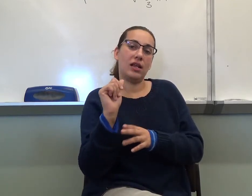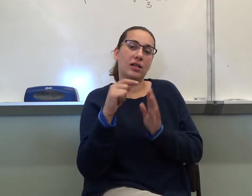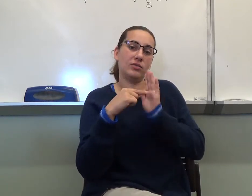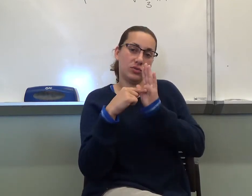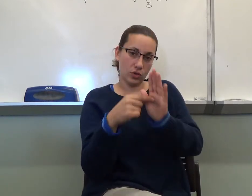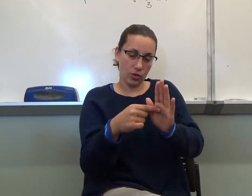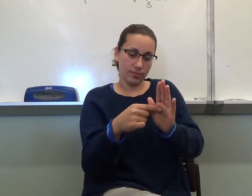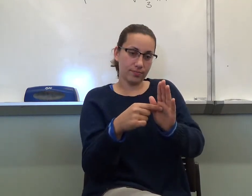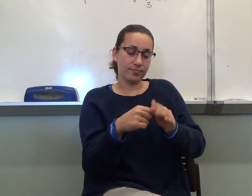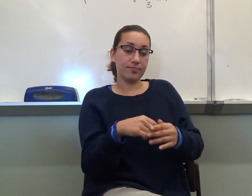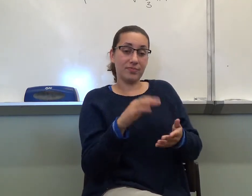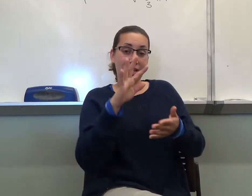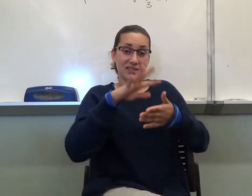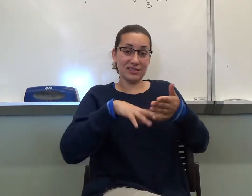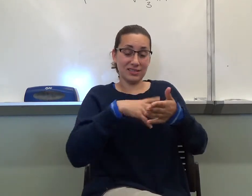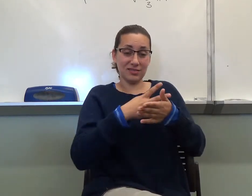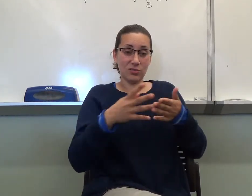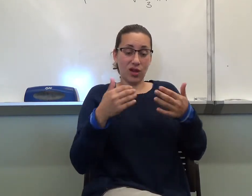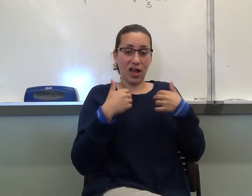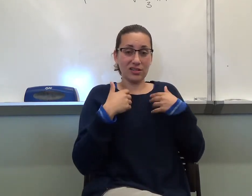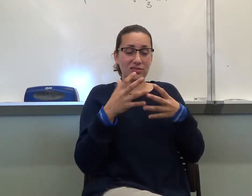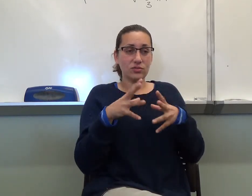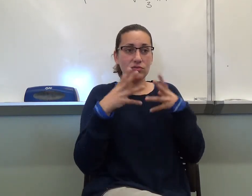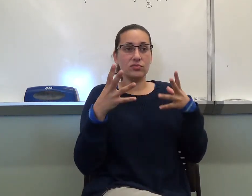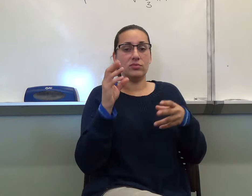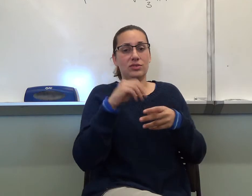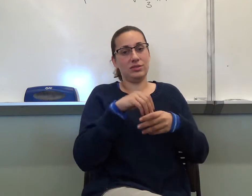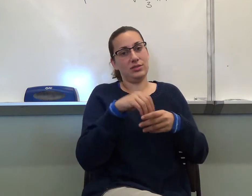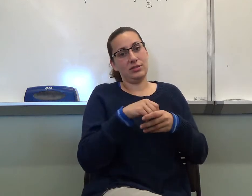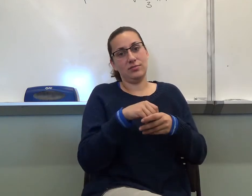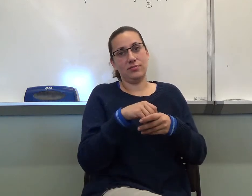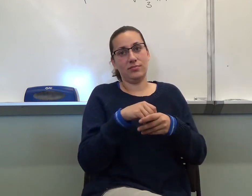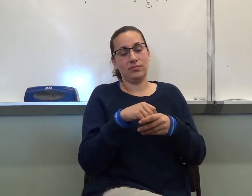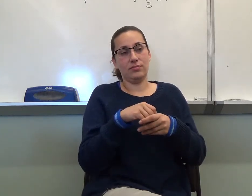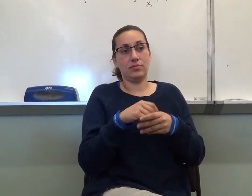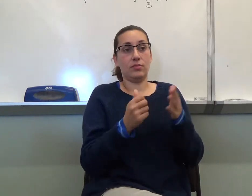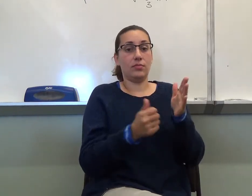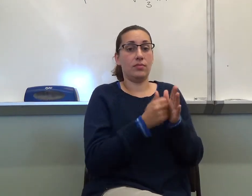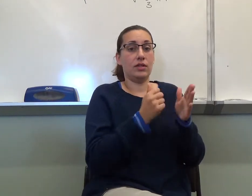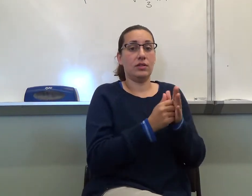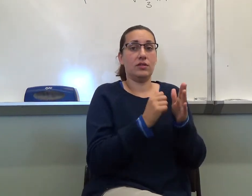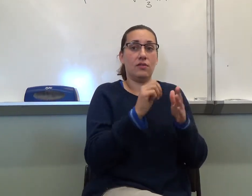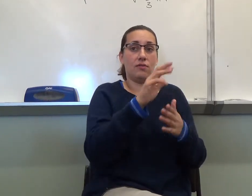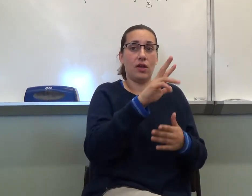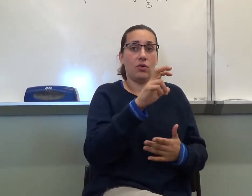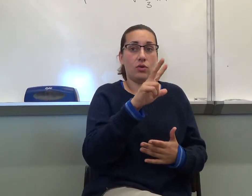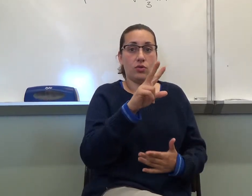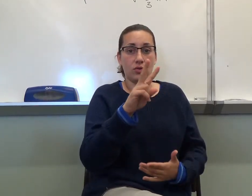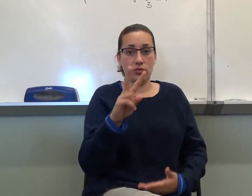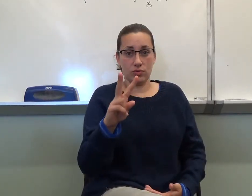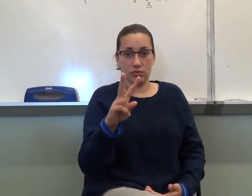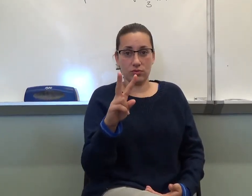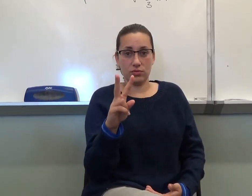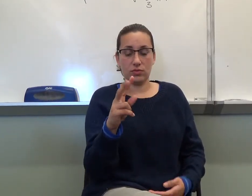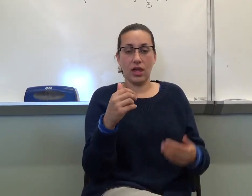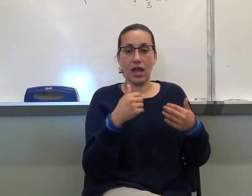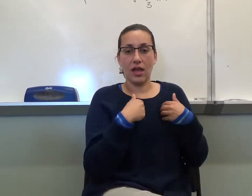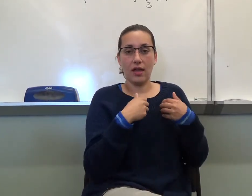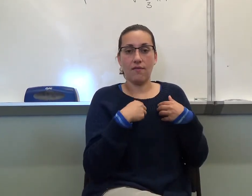that table has far too much in it. And on page 532, they give what's called a bar graph. And bar